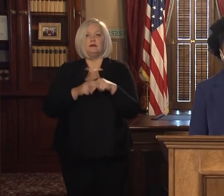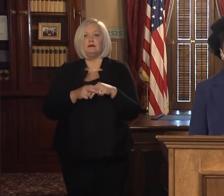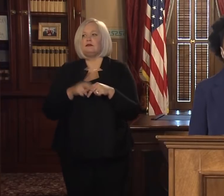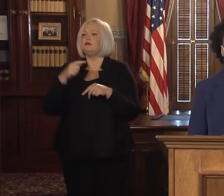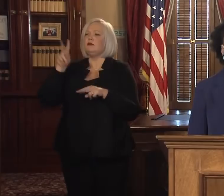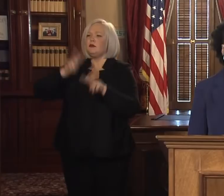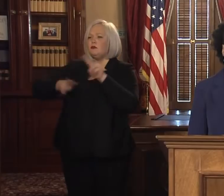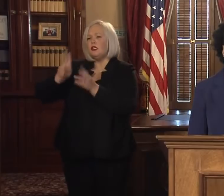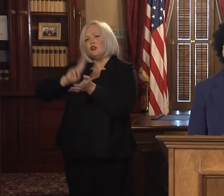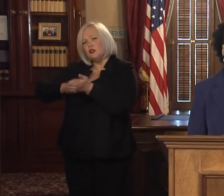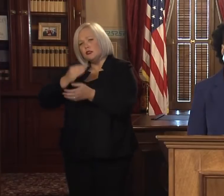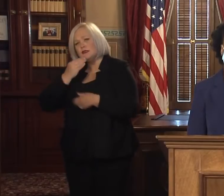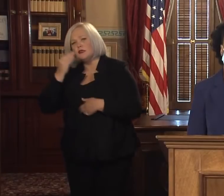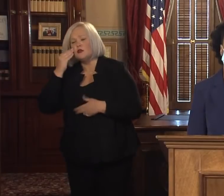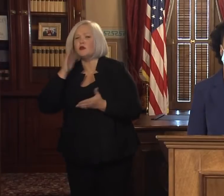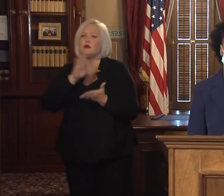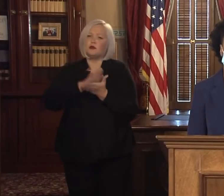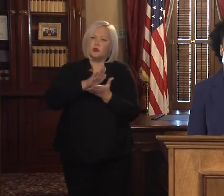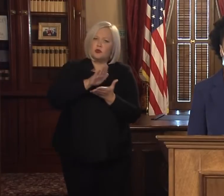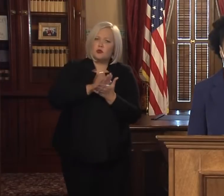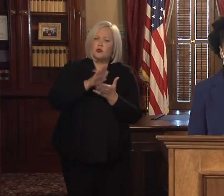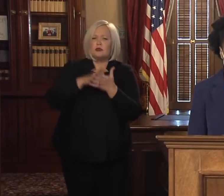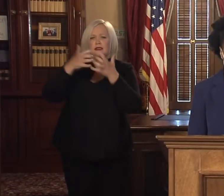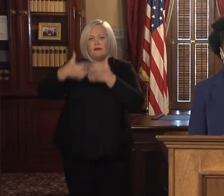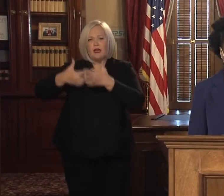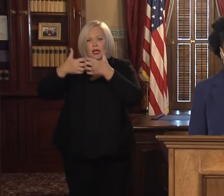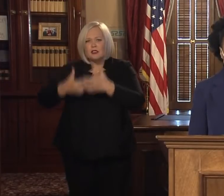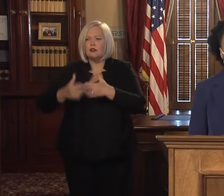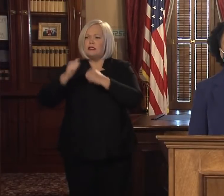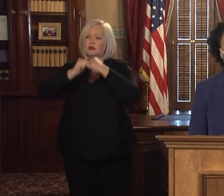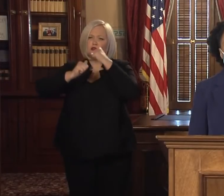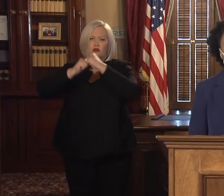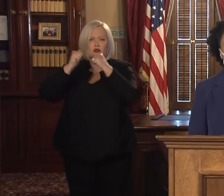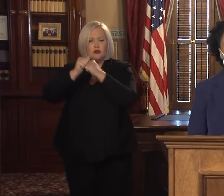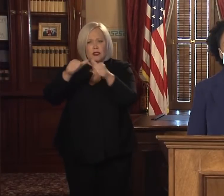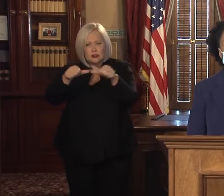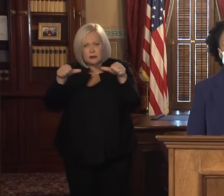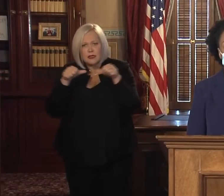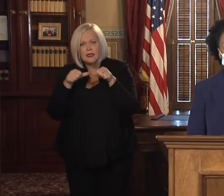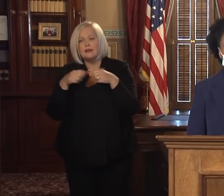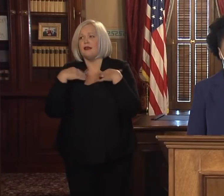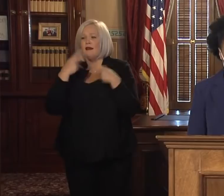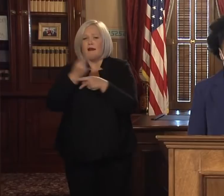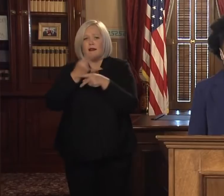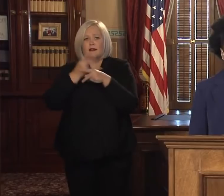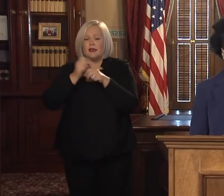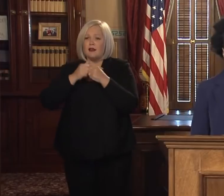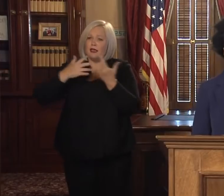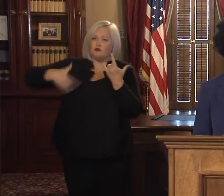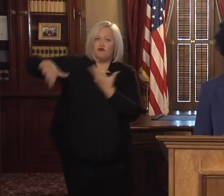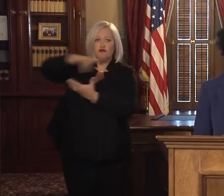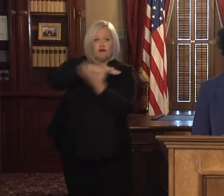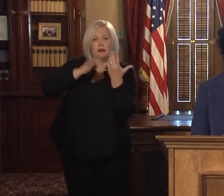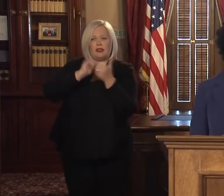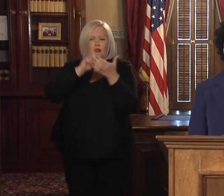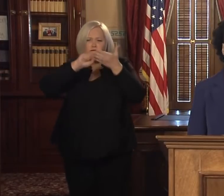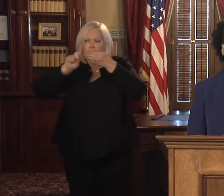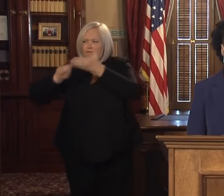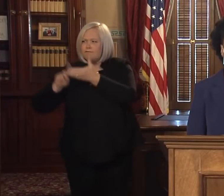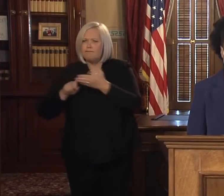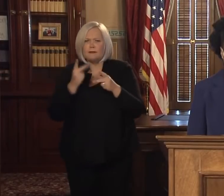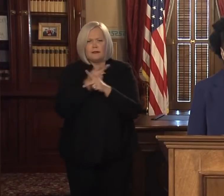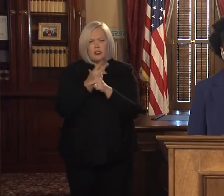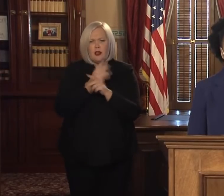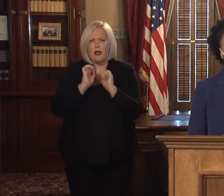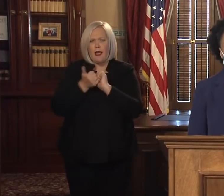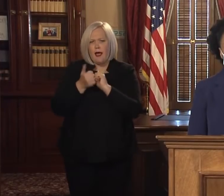long-term care, schools, manufacturing and construction, healthcare, and social gatherings. I want to give you a few